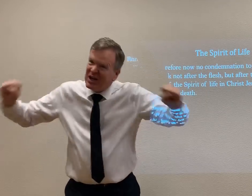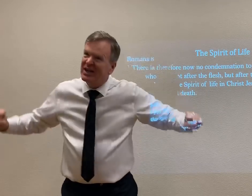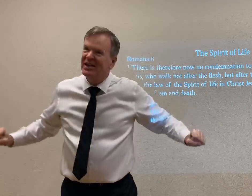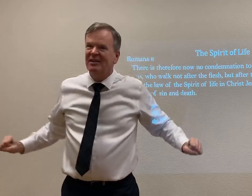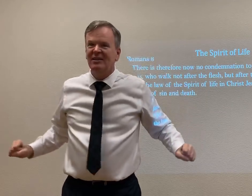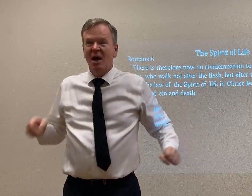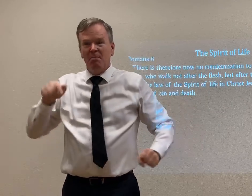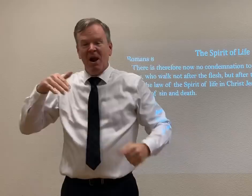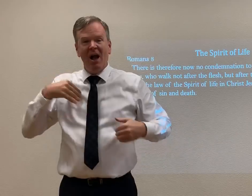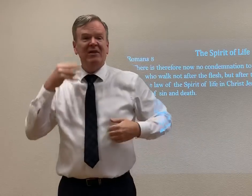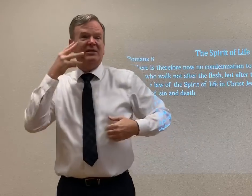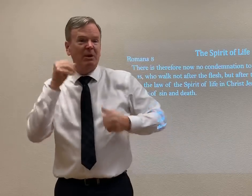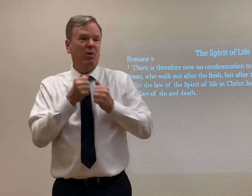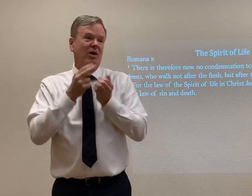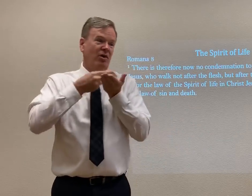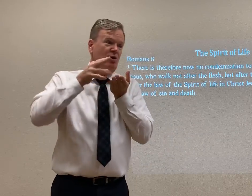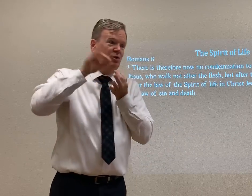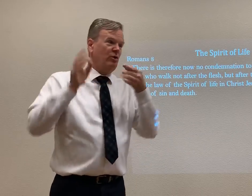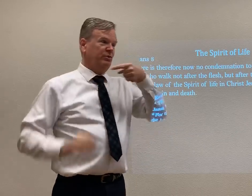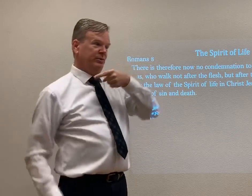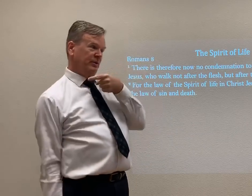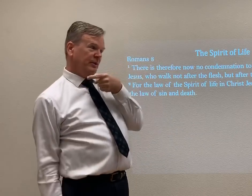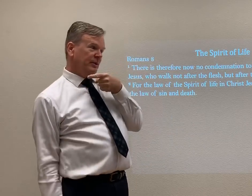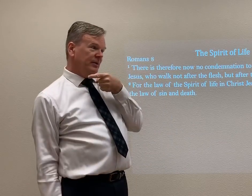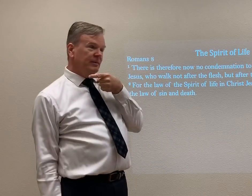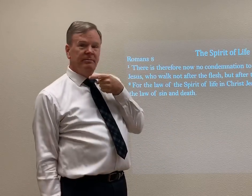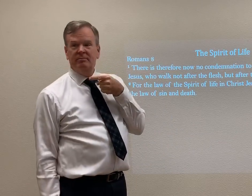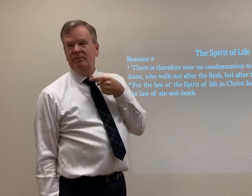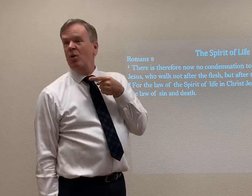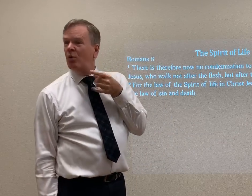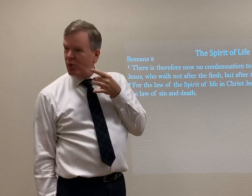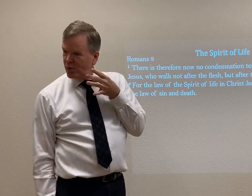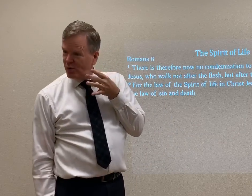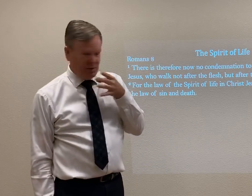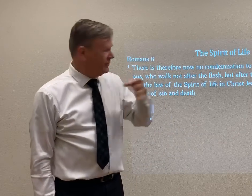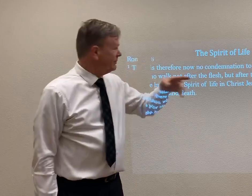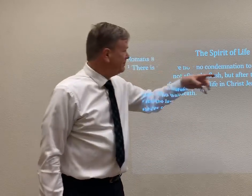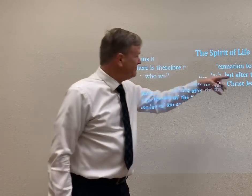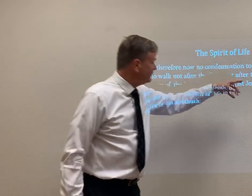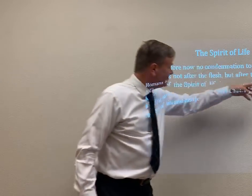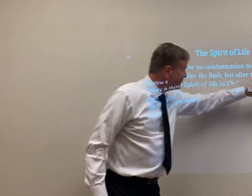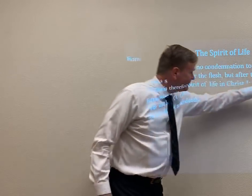me free. He's experienced the infilling of the Holy Ghost.